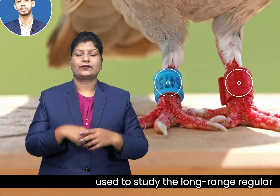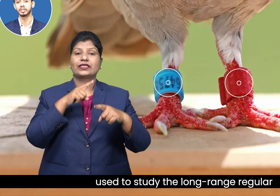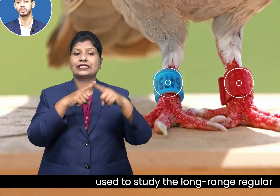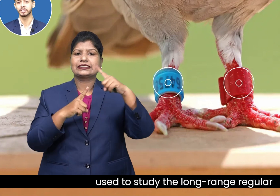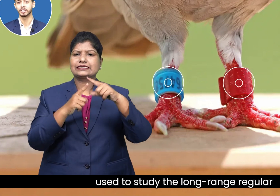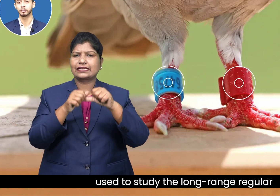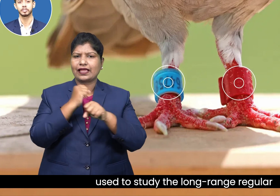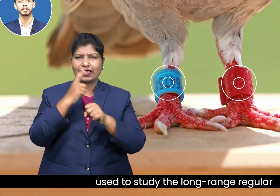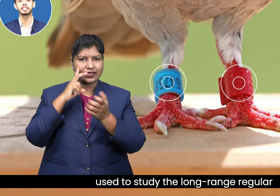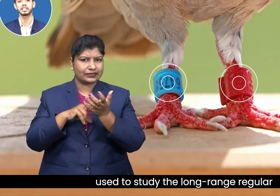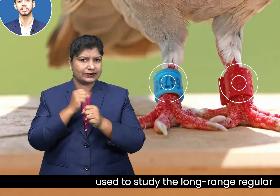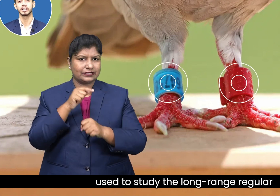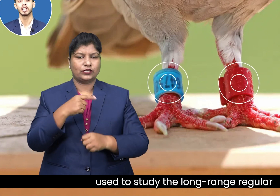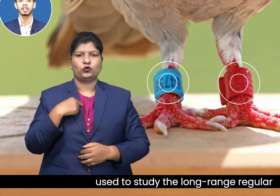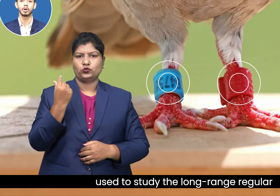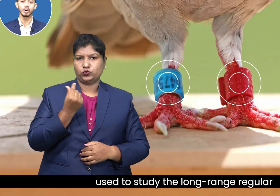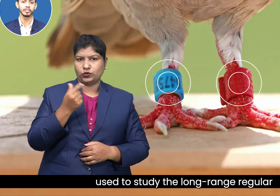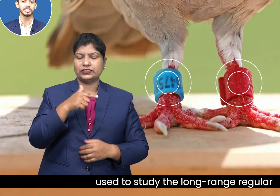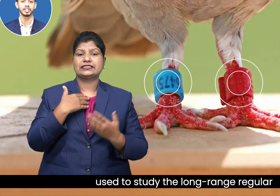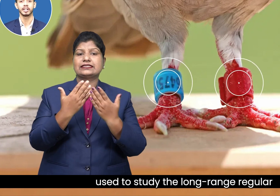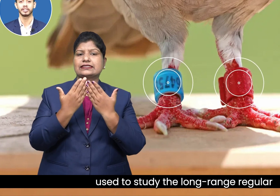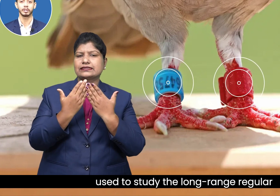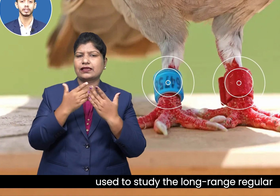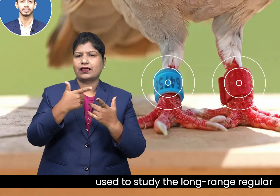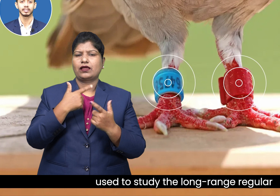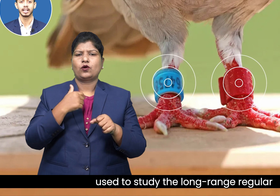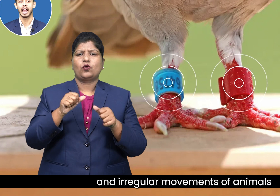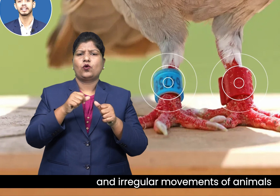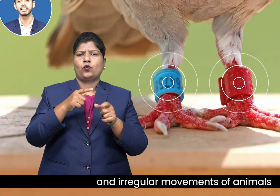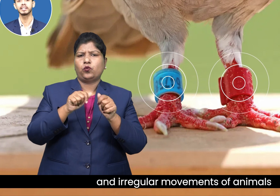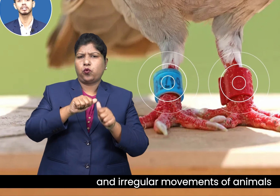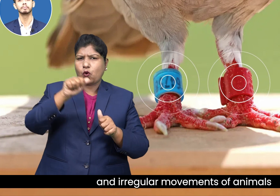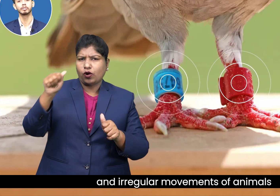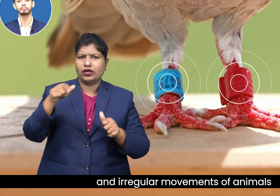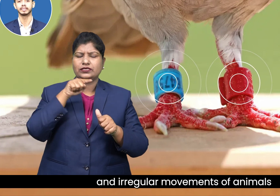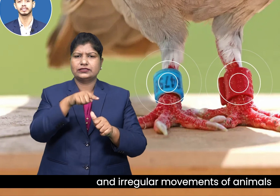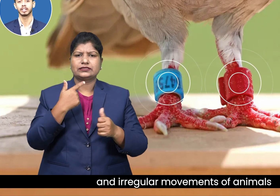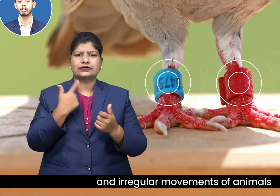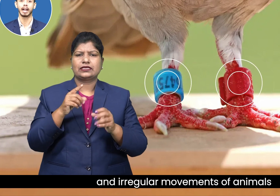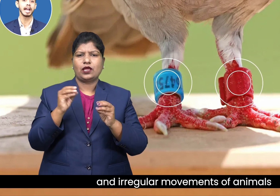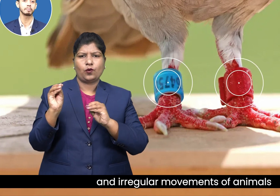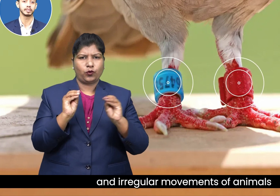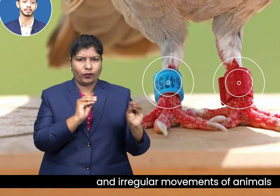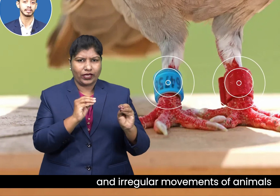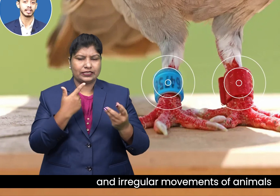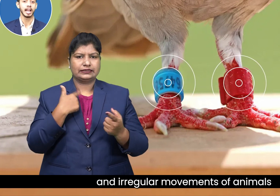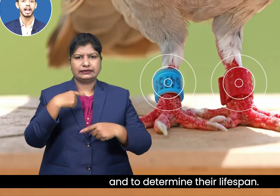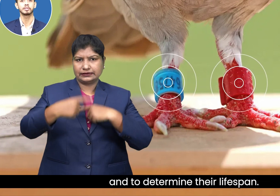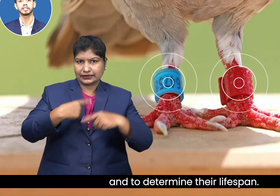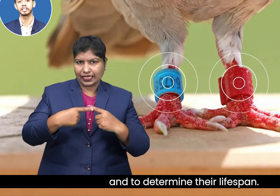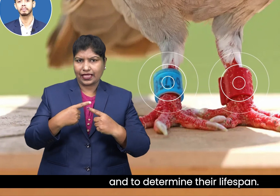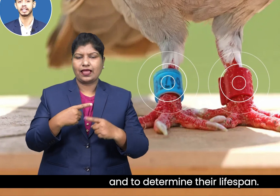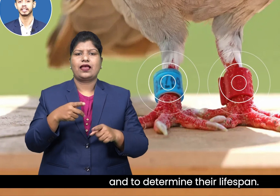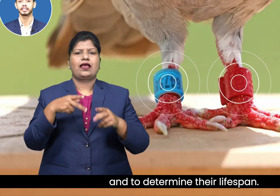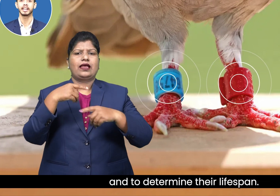Tagging is used to study the long-range regular and irregular movements of animals and